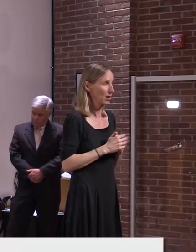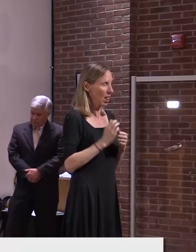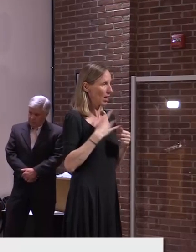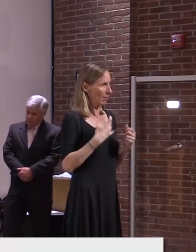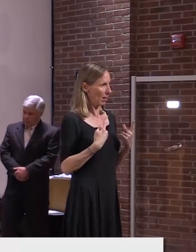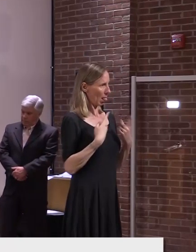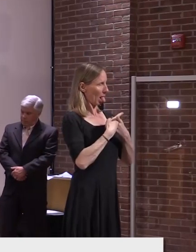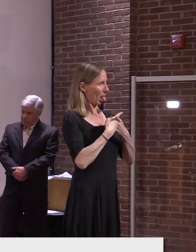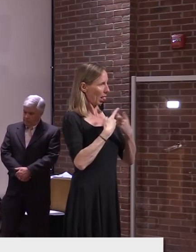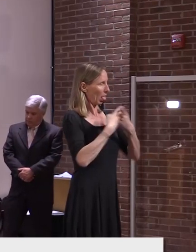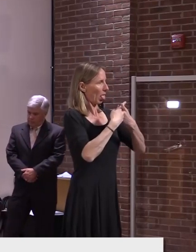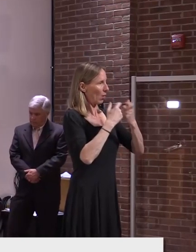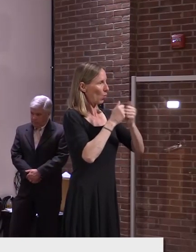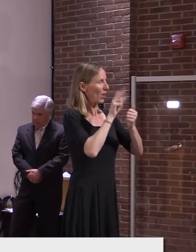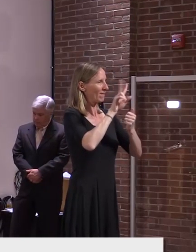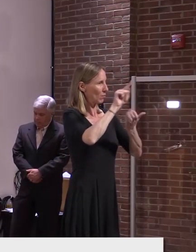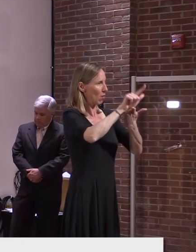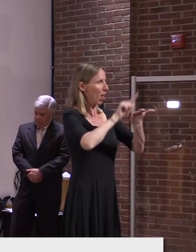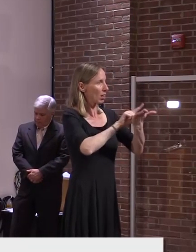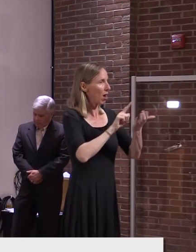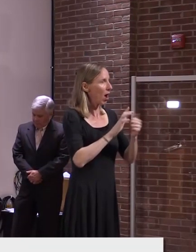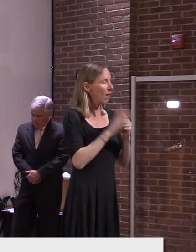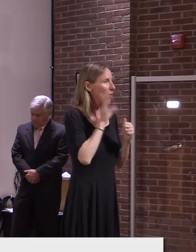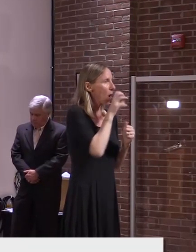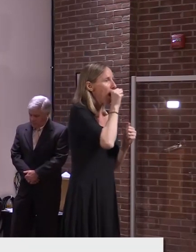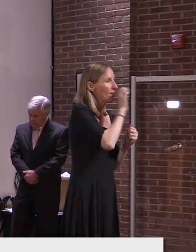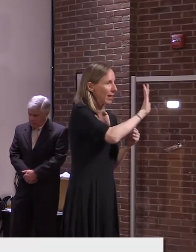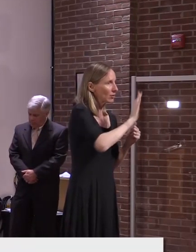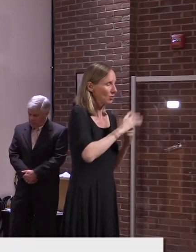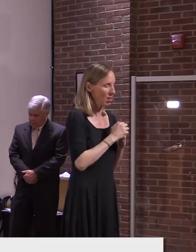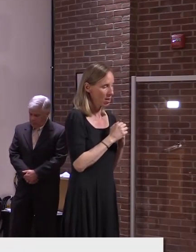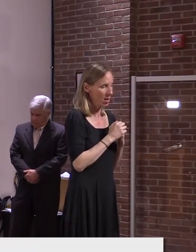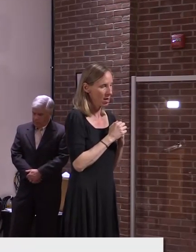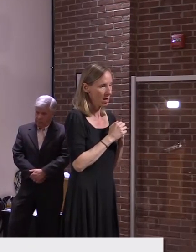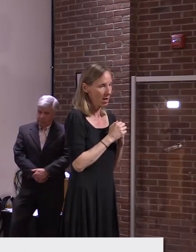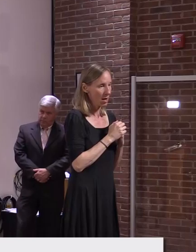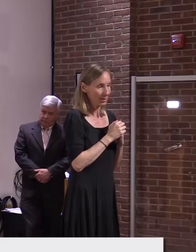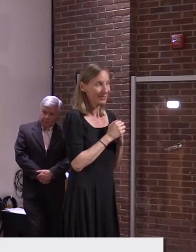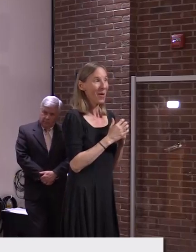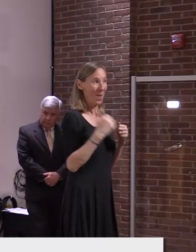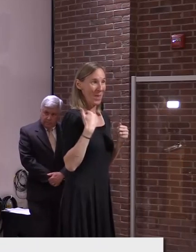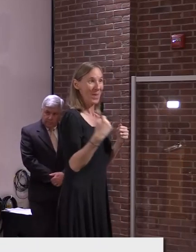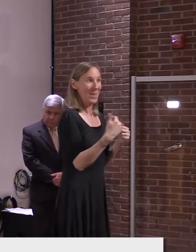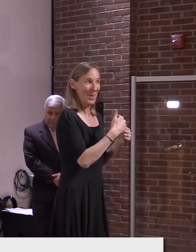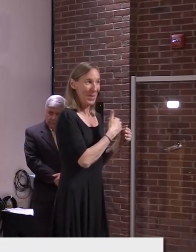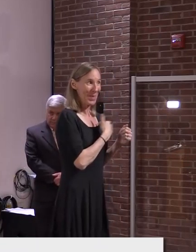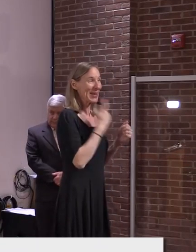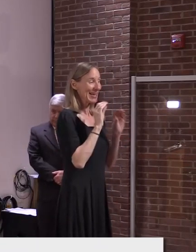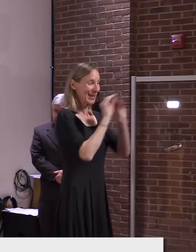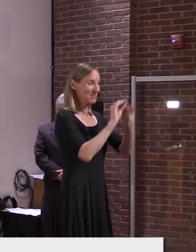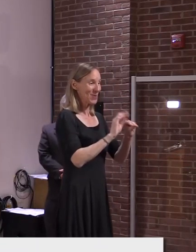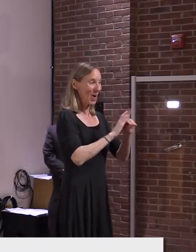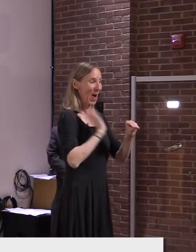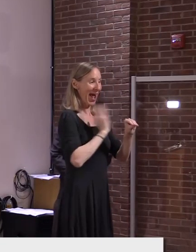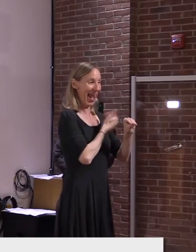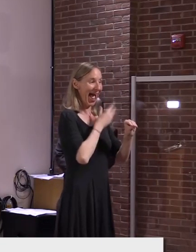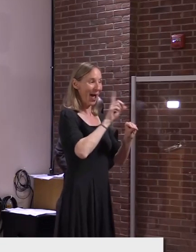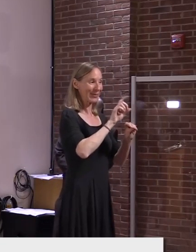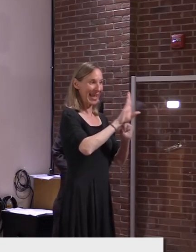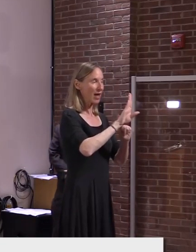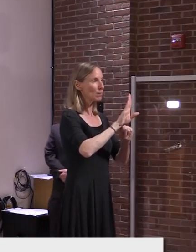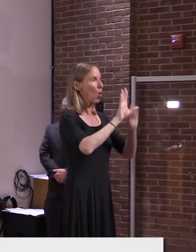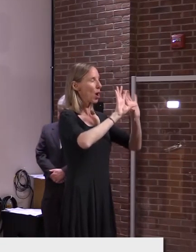conflicting with Vermont law. So basically, we can put things on our public dashboard in